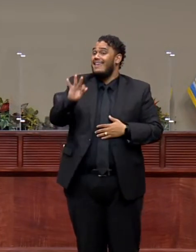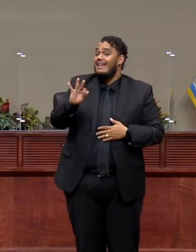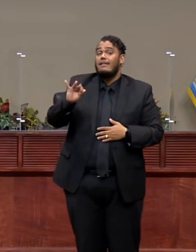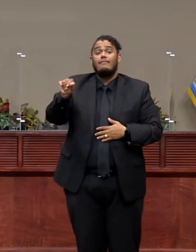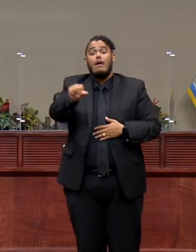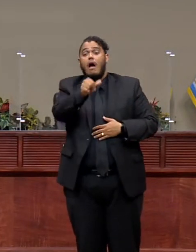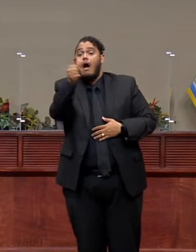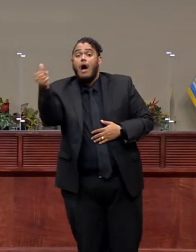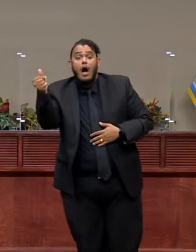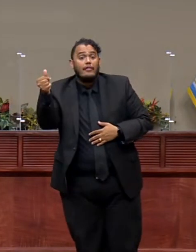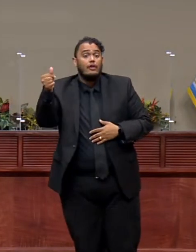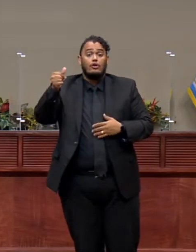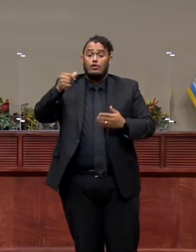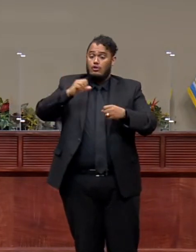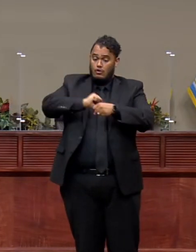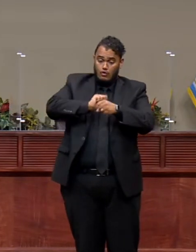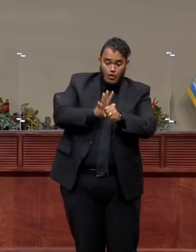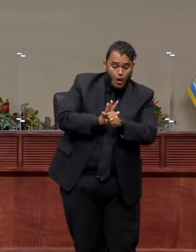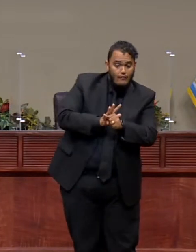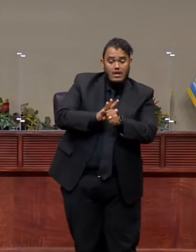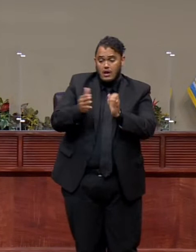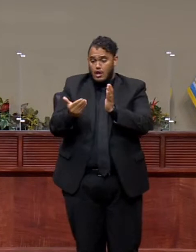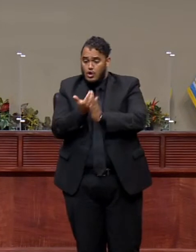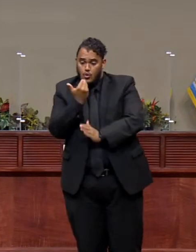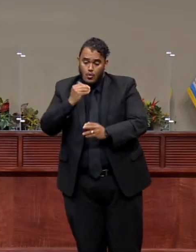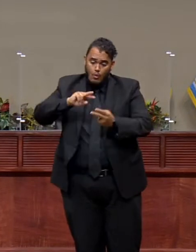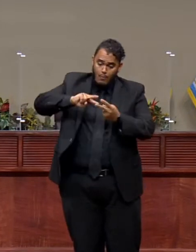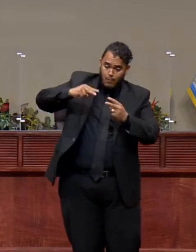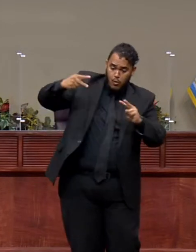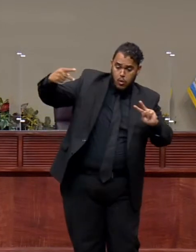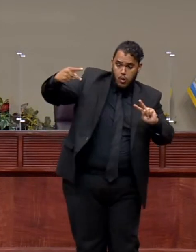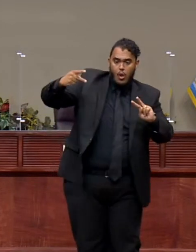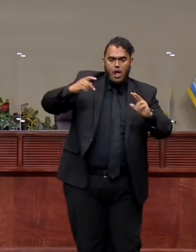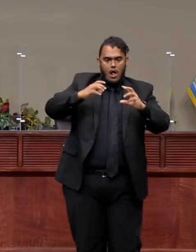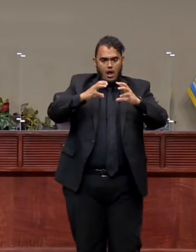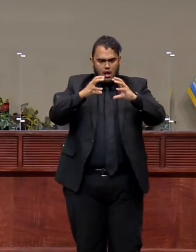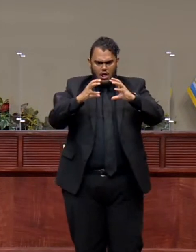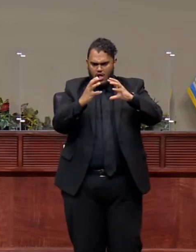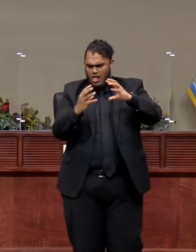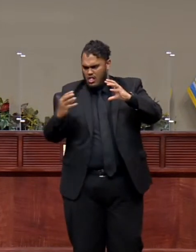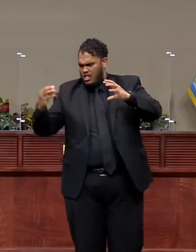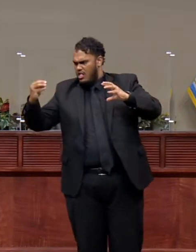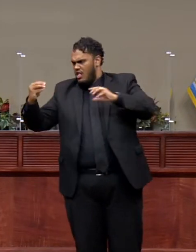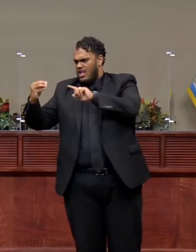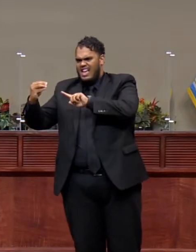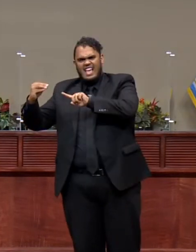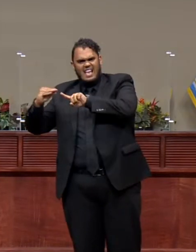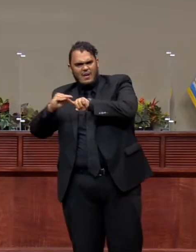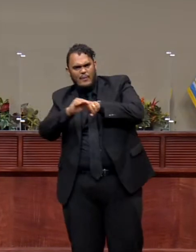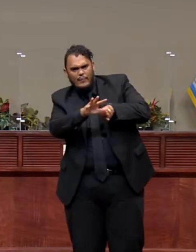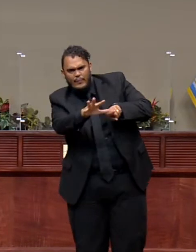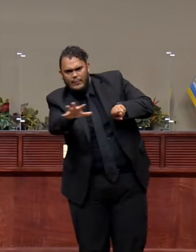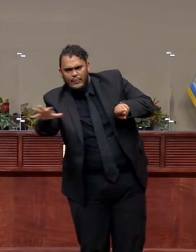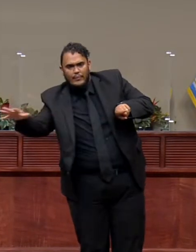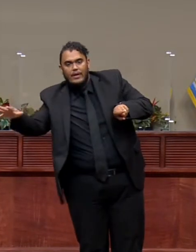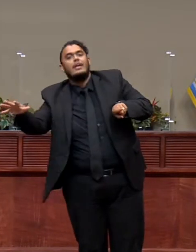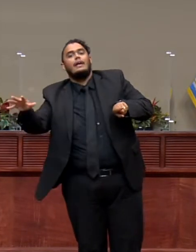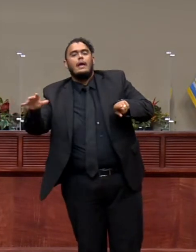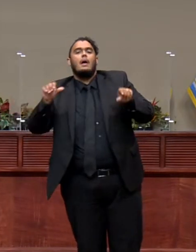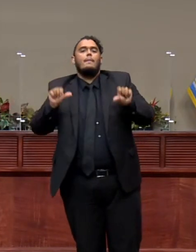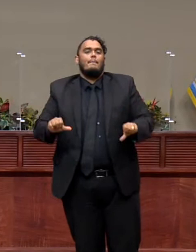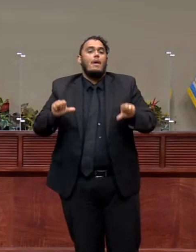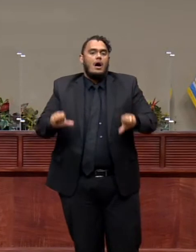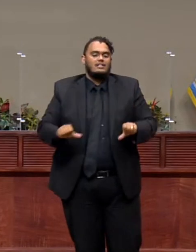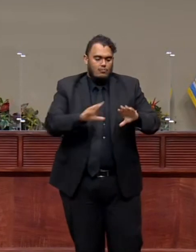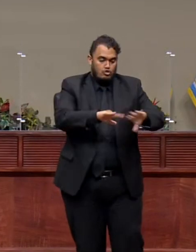or any other situation that may develop, this age group could be affected as much as it was